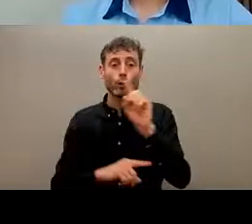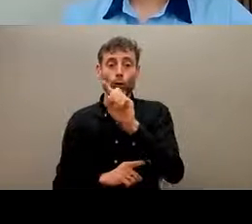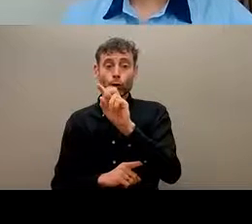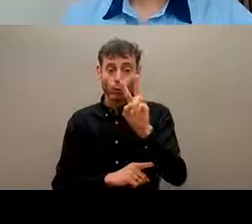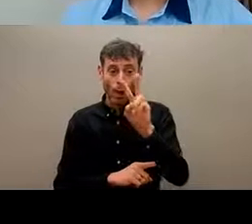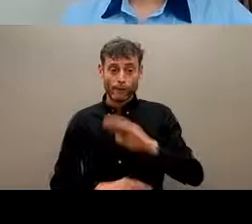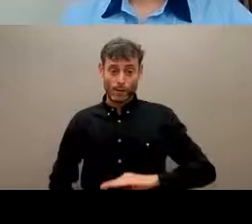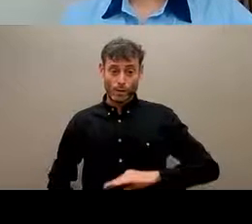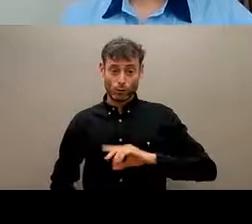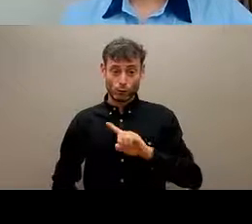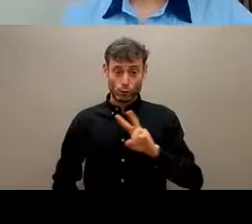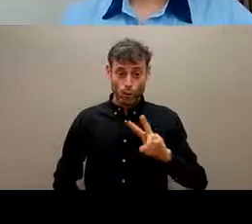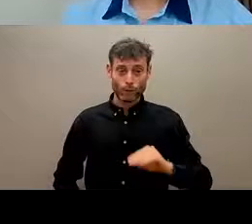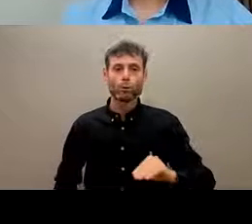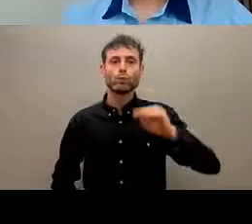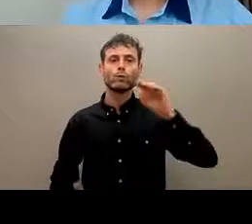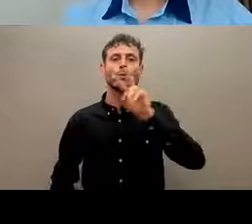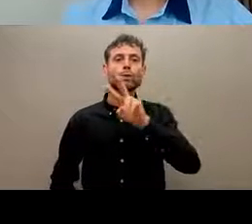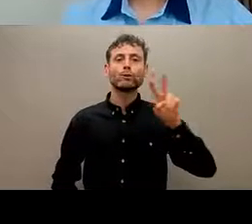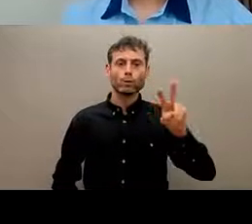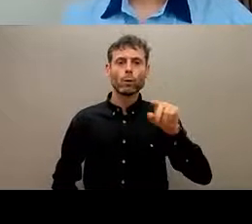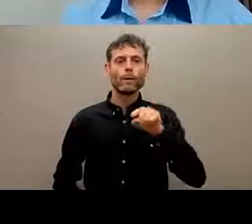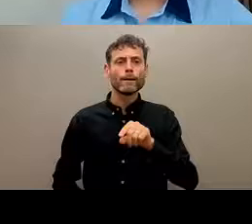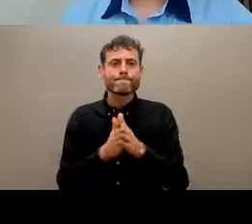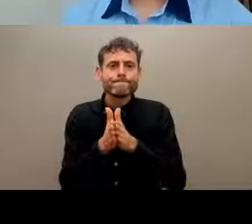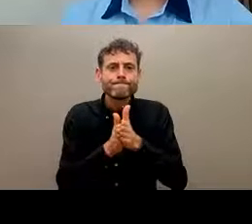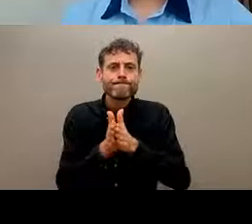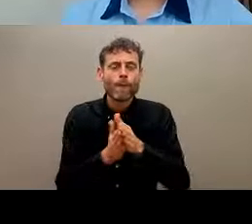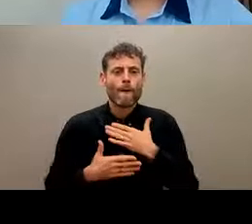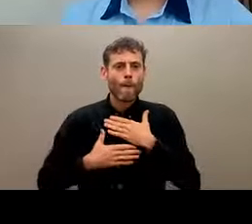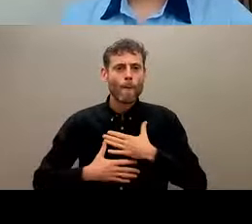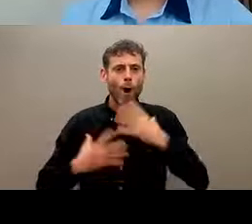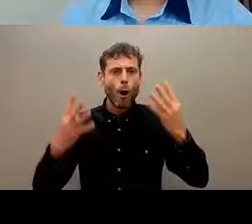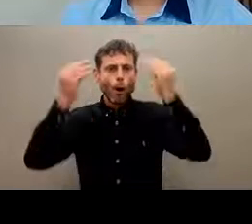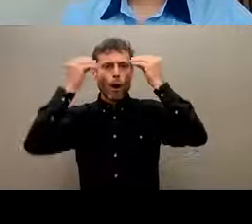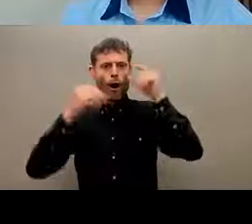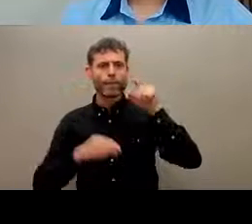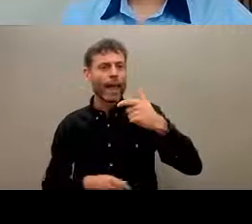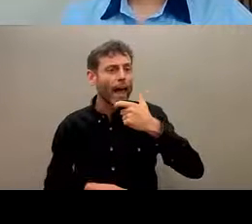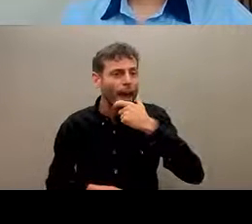in learning English, in sharing about culture, and also in